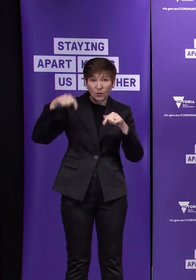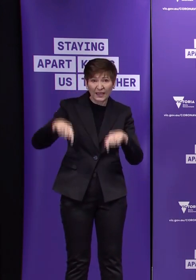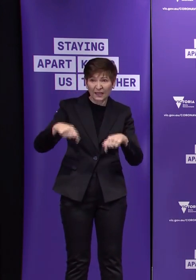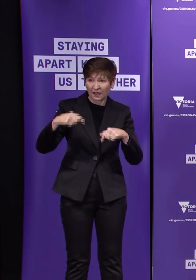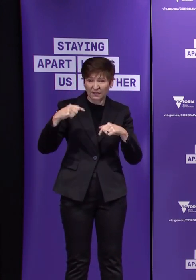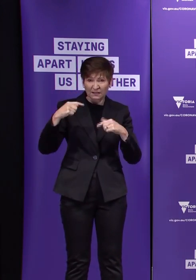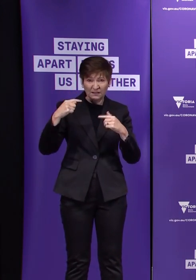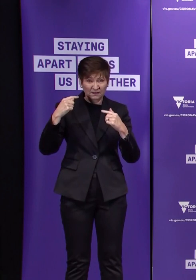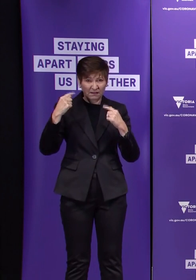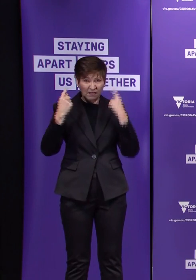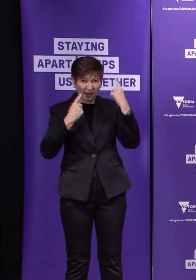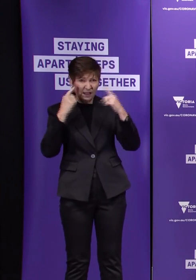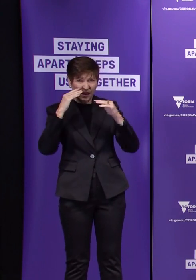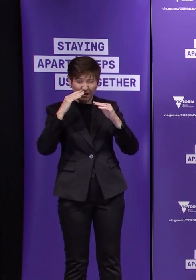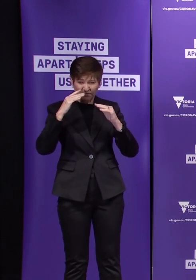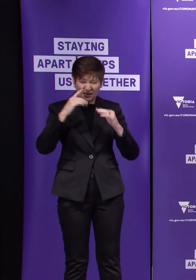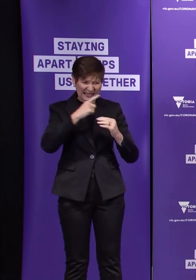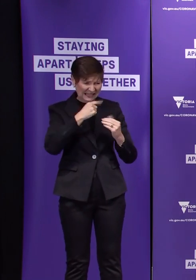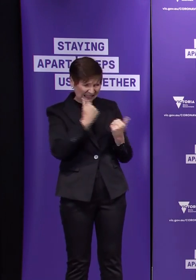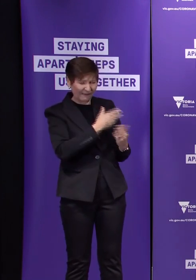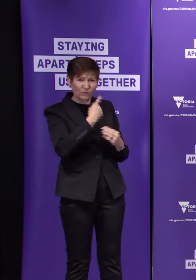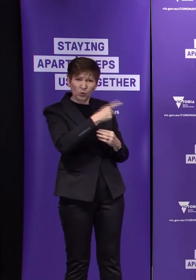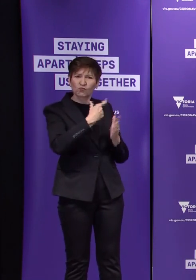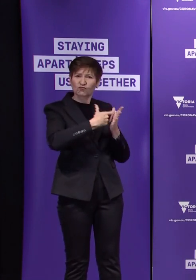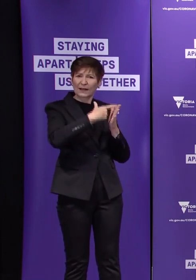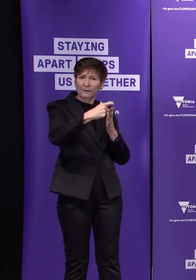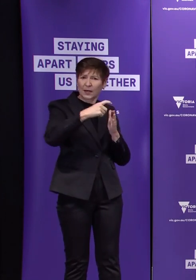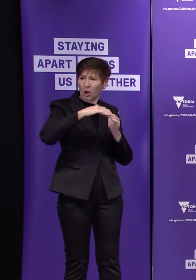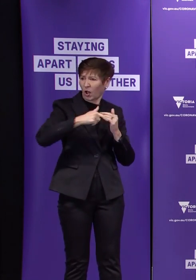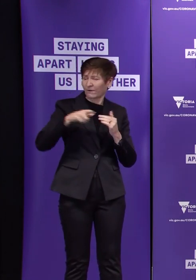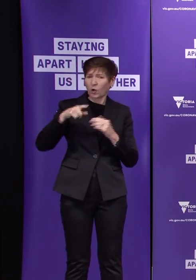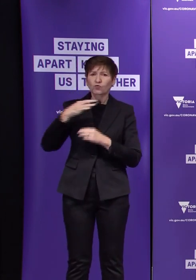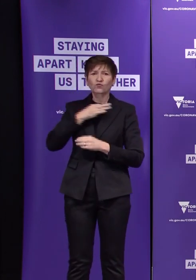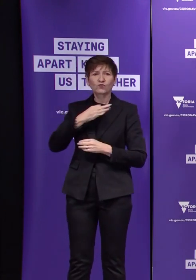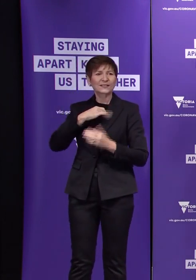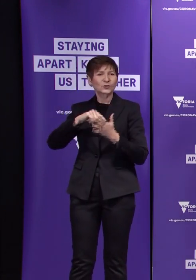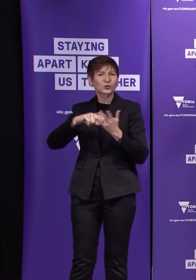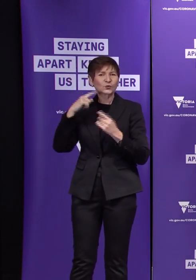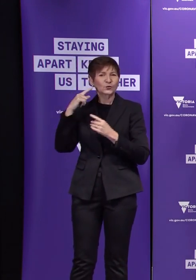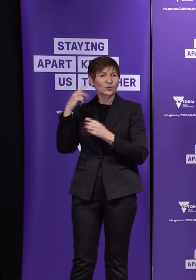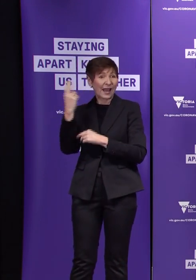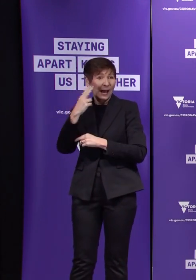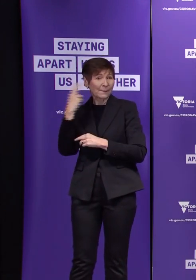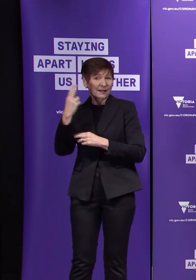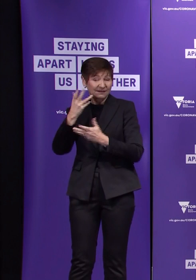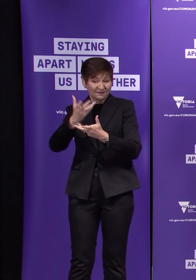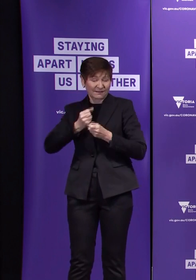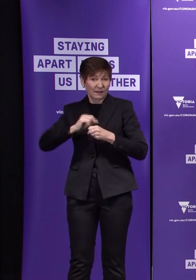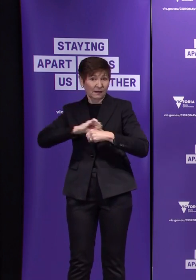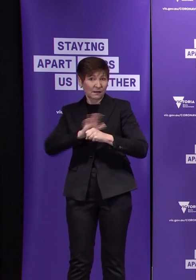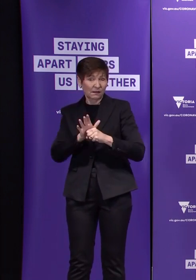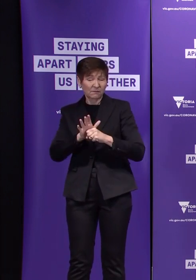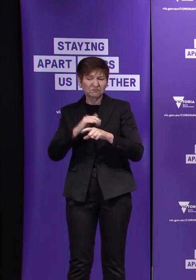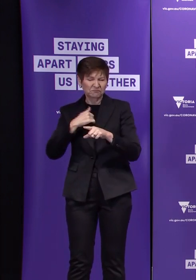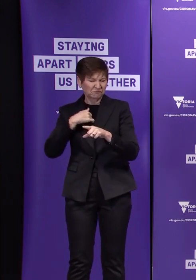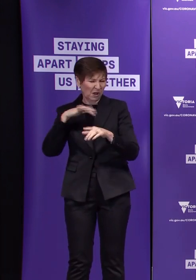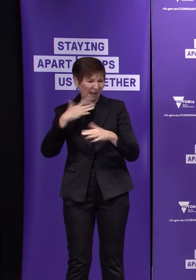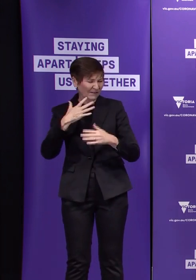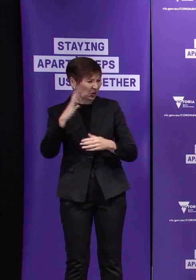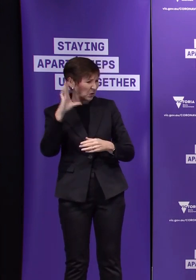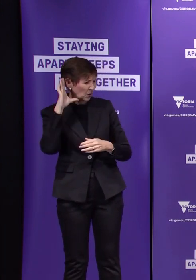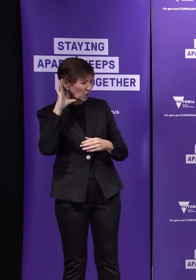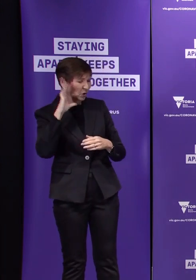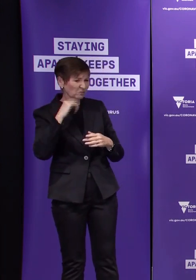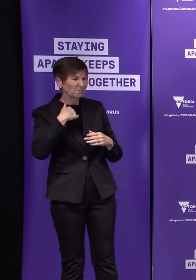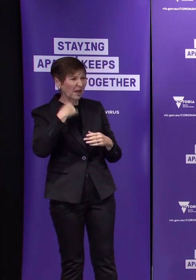healthcare workers have fallen ill? Sure. I haven't seen that detailed request. No doubt Danny Hill and others will write to me, and I've got the